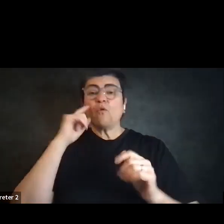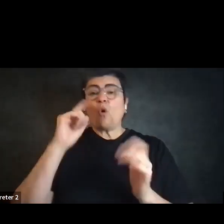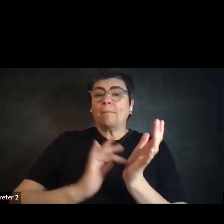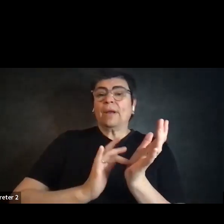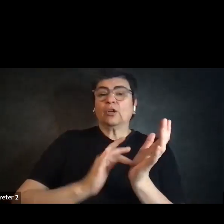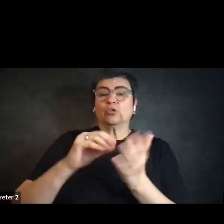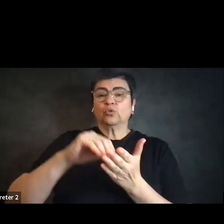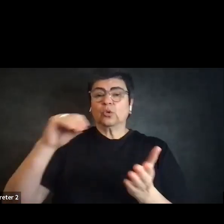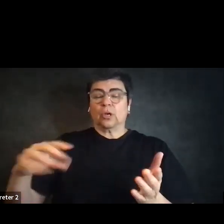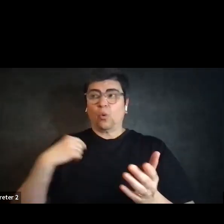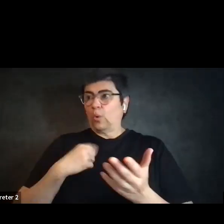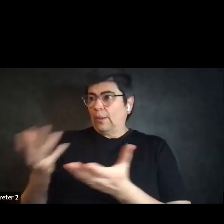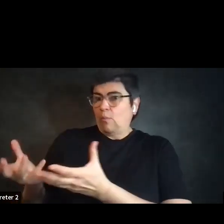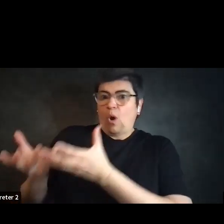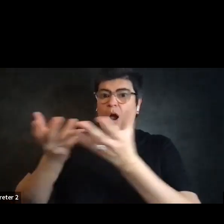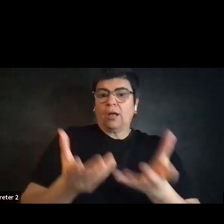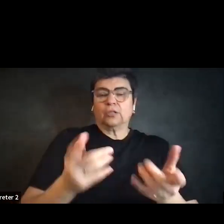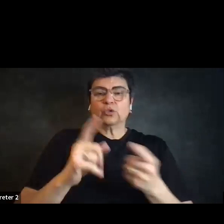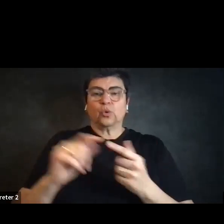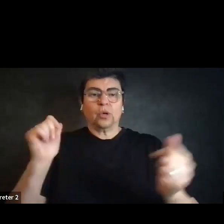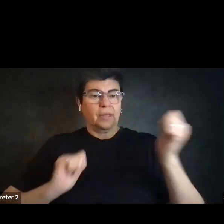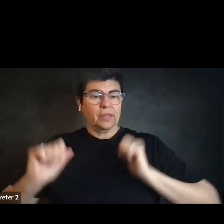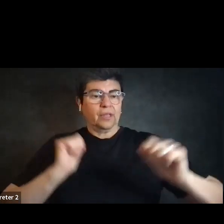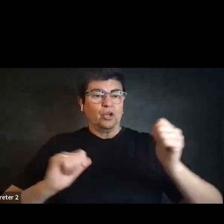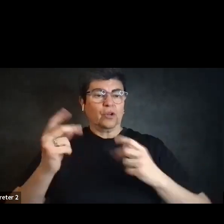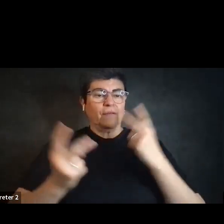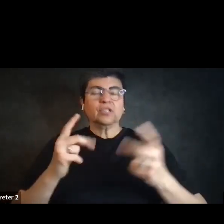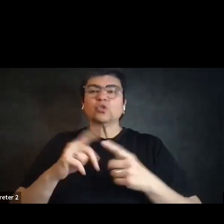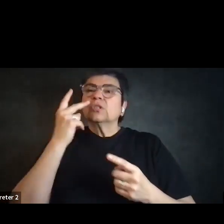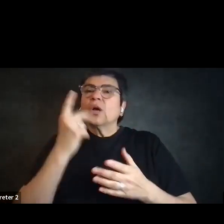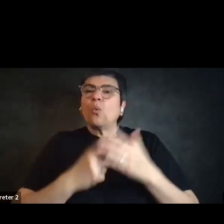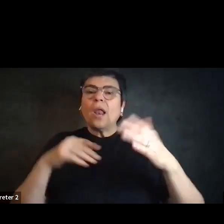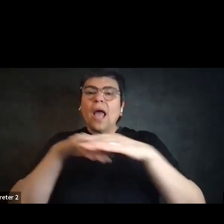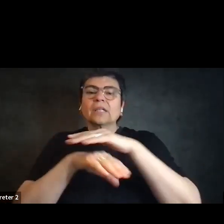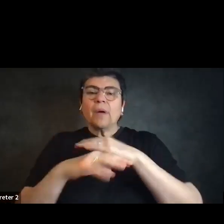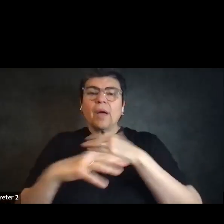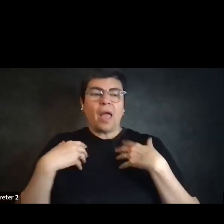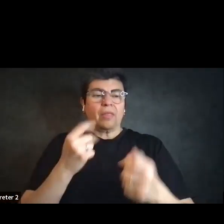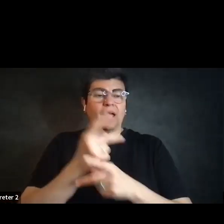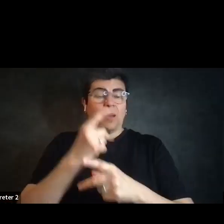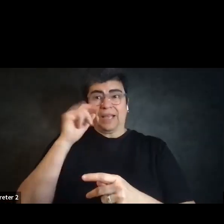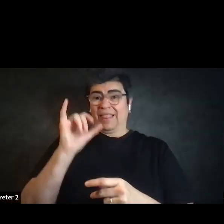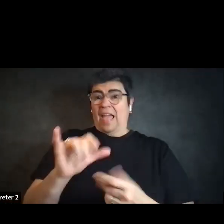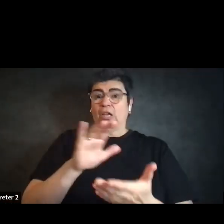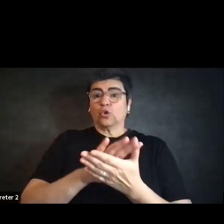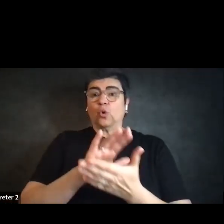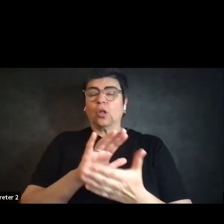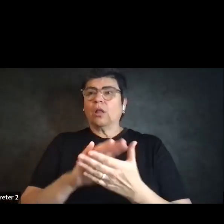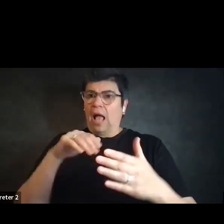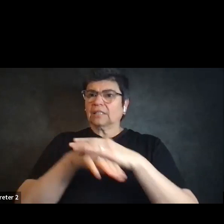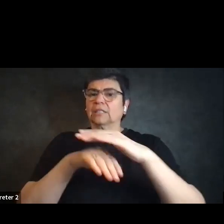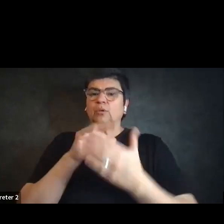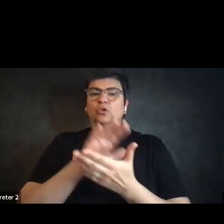field visit to see what an accessible healthcare setting means, because that school was an inclusive school with accessible